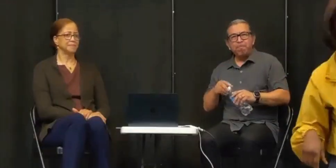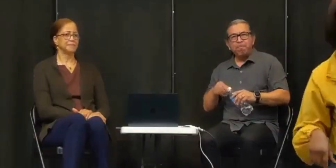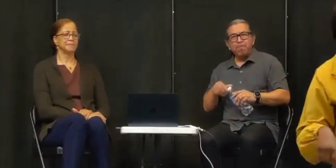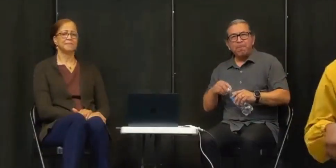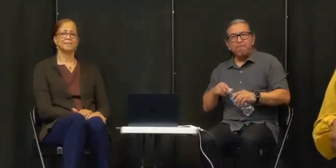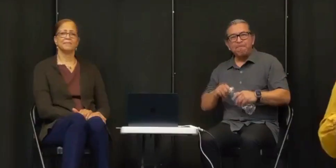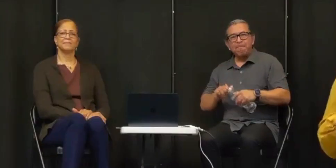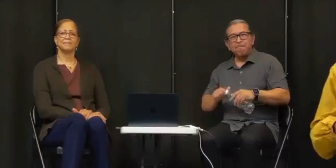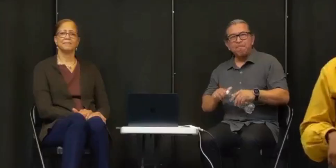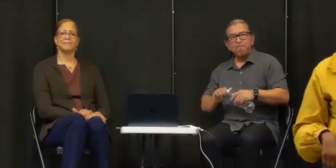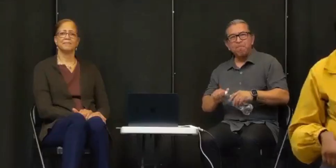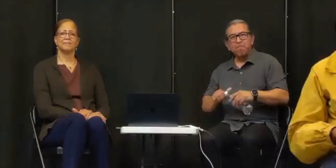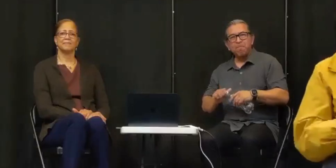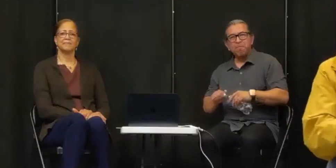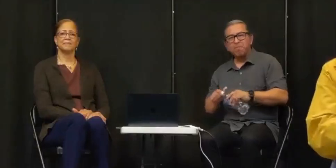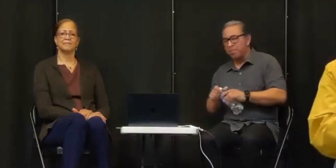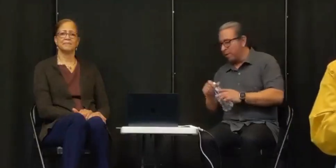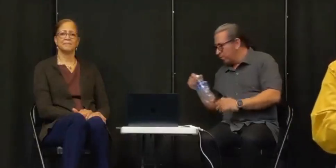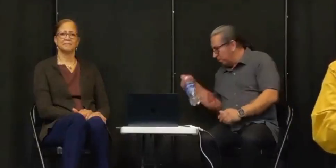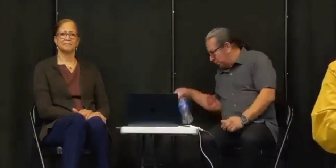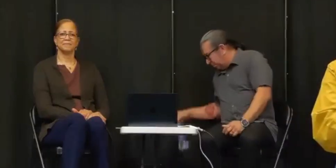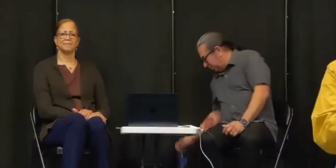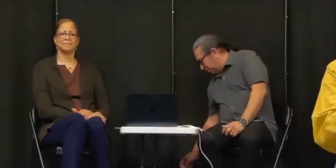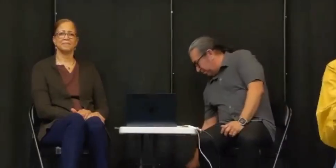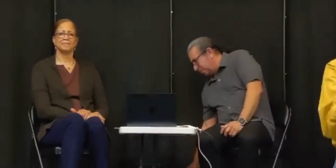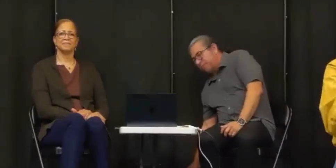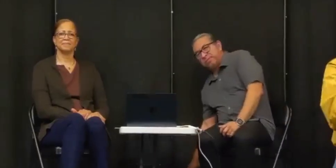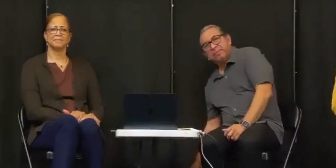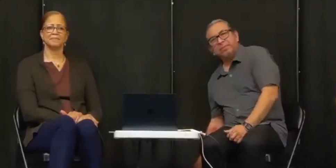We're going to zoom in on the copy signer.